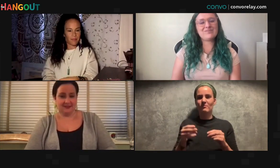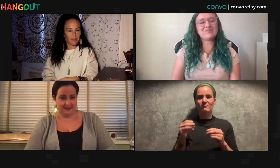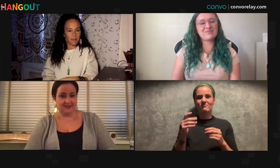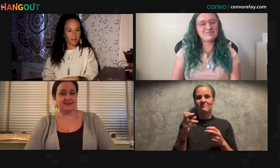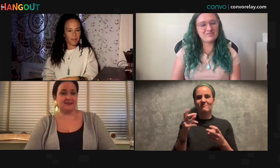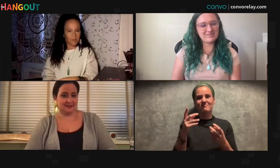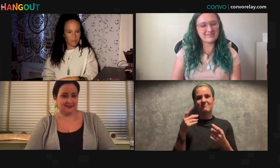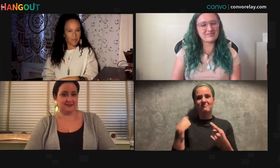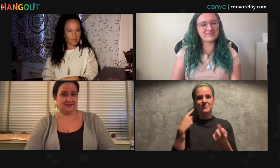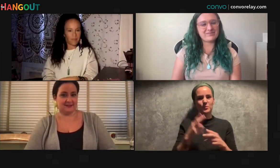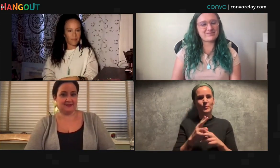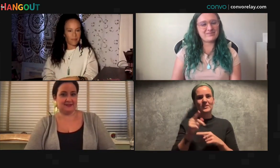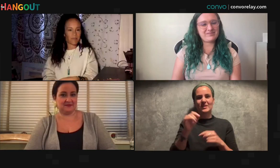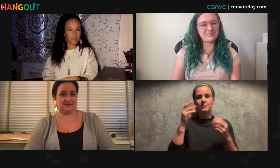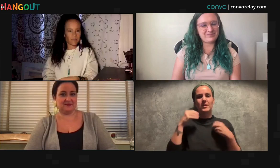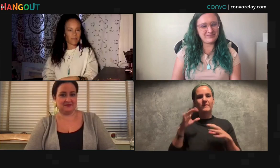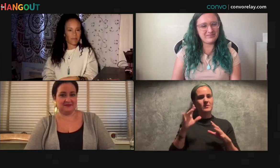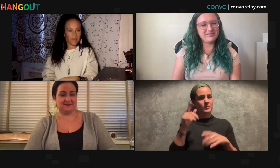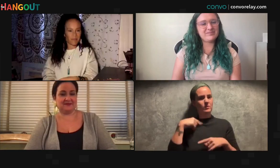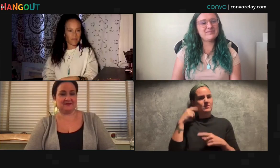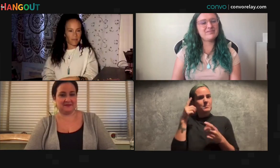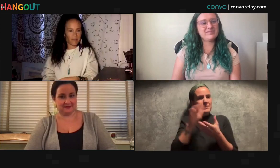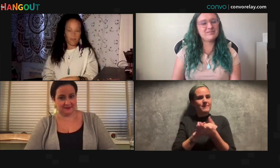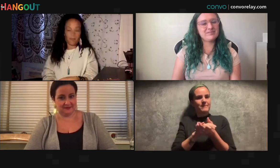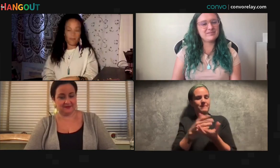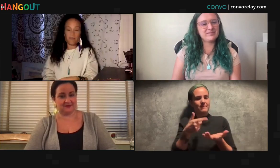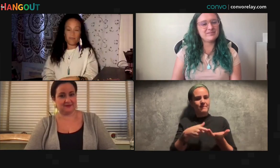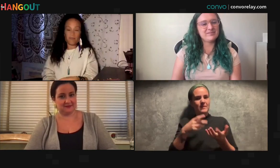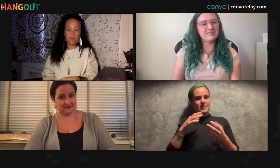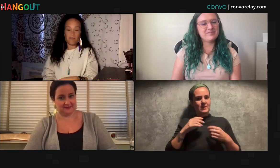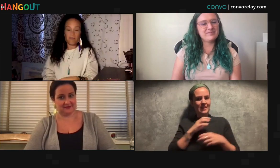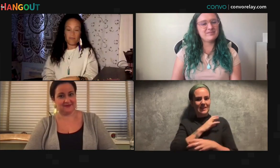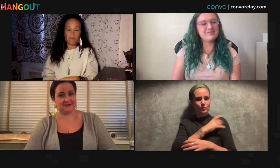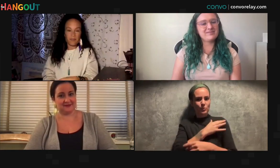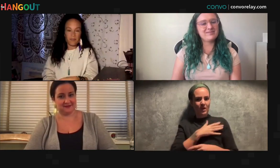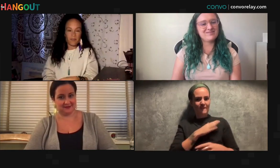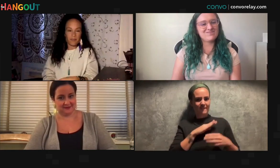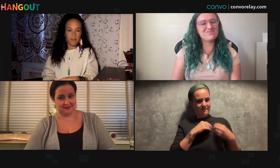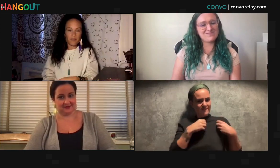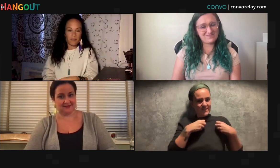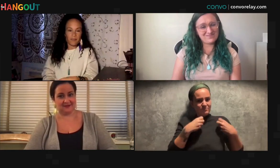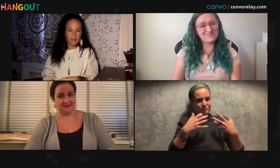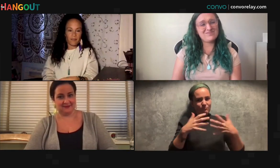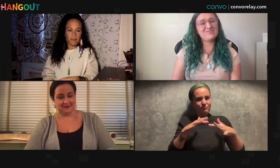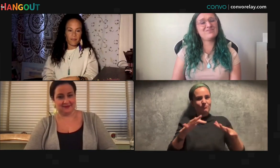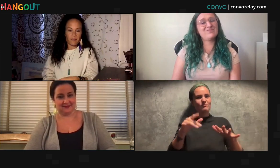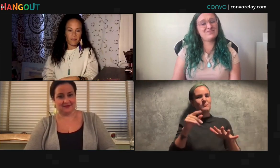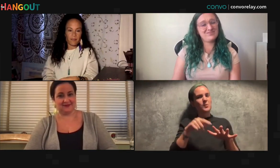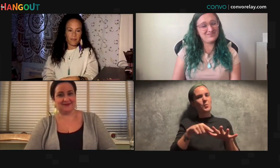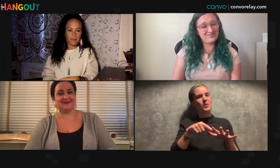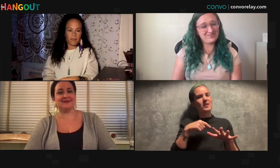Belinda. I sign manifestation the same way as Allison. It's like the energy coming out of your